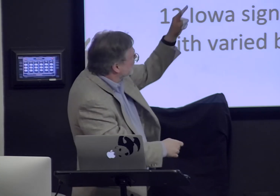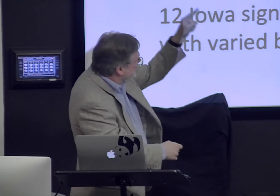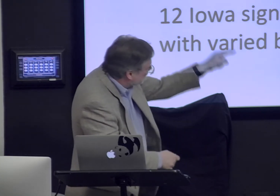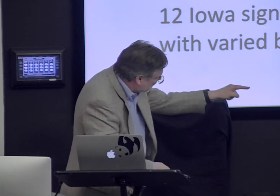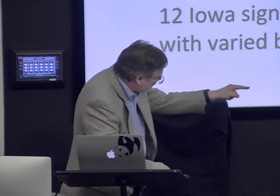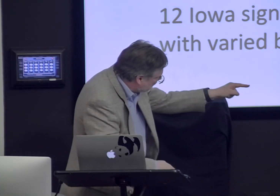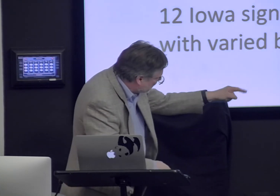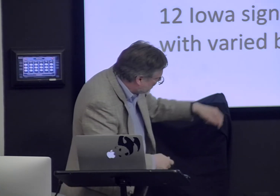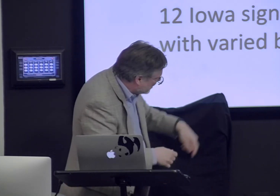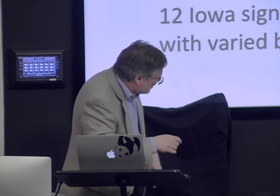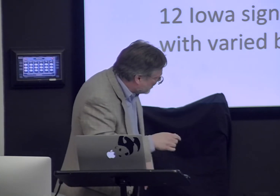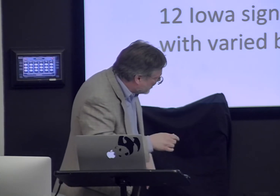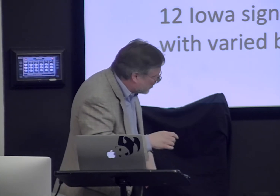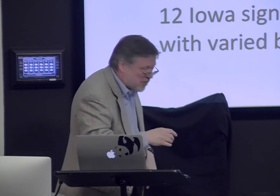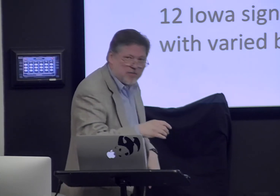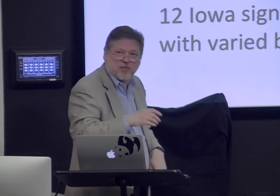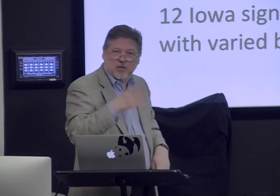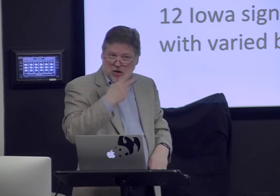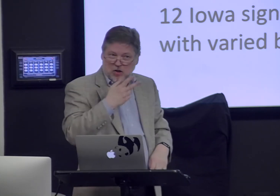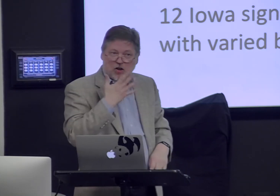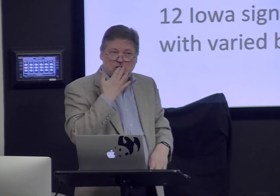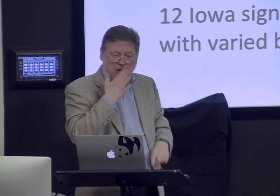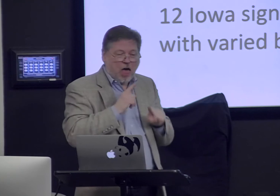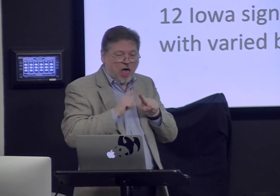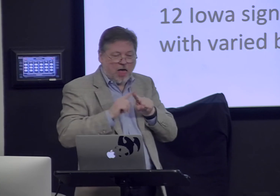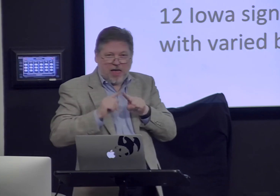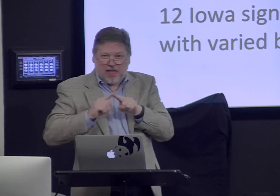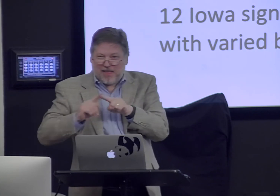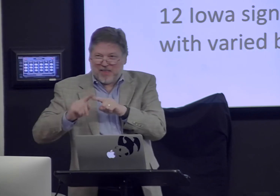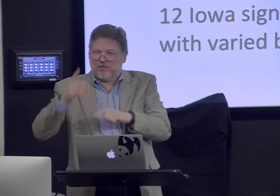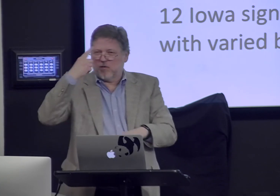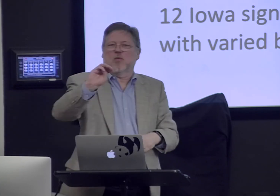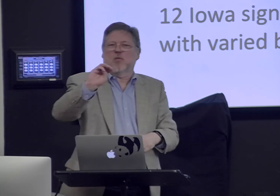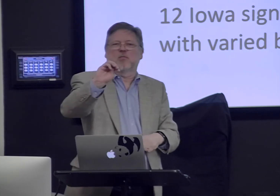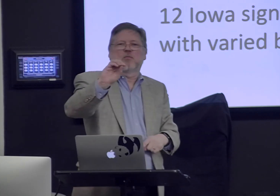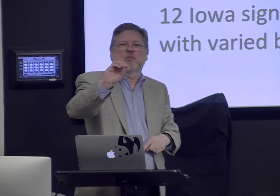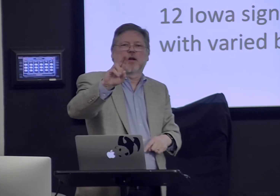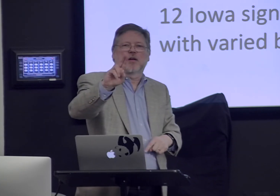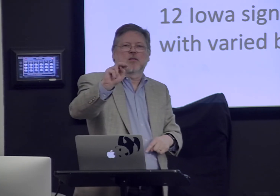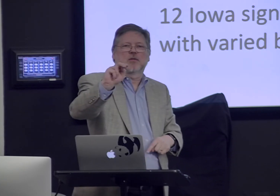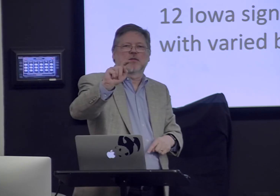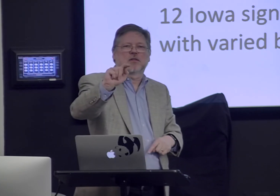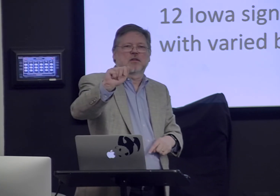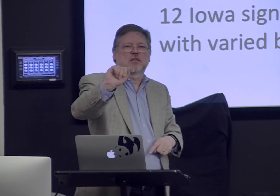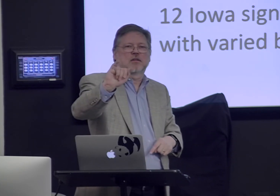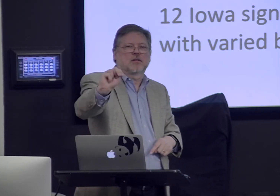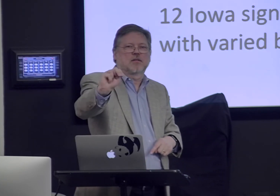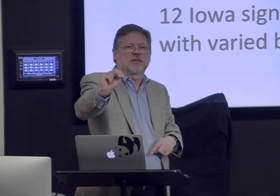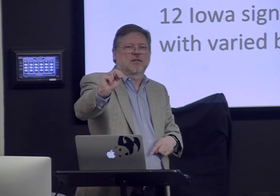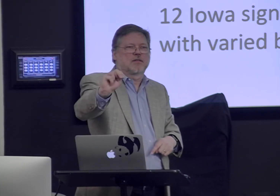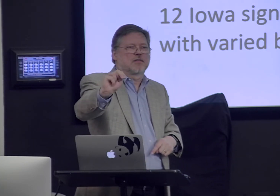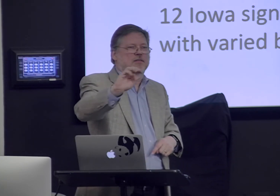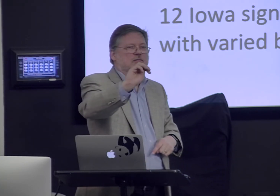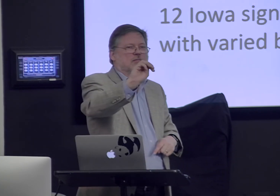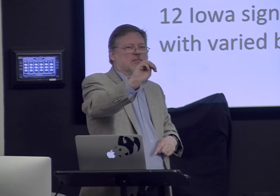examining a lexicon of a signing community. So those were examples from chart A, and chart B